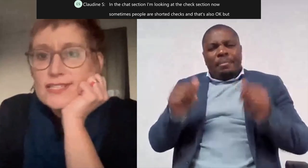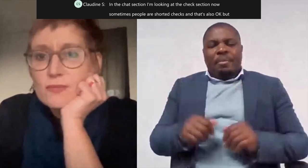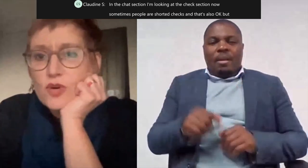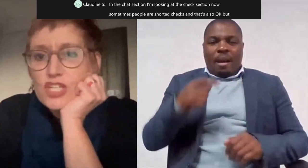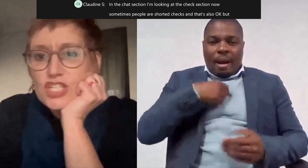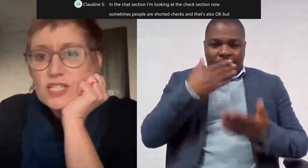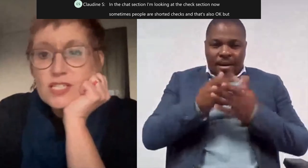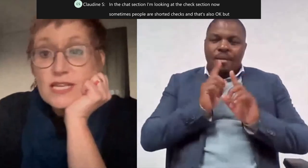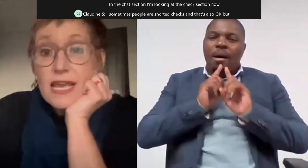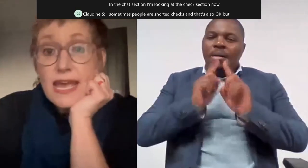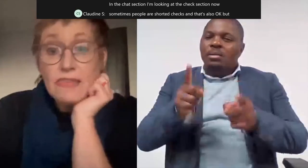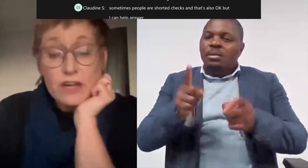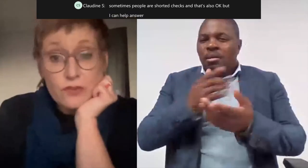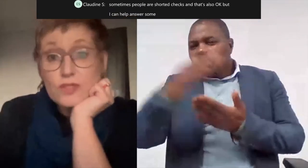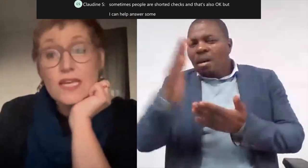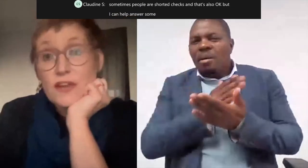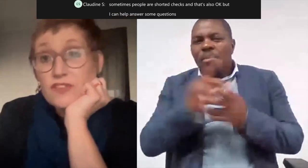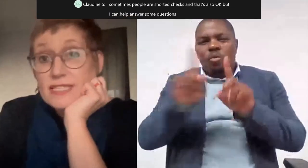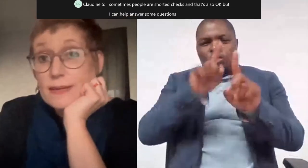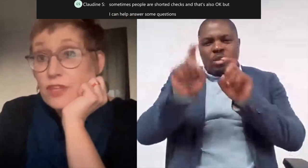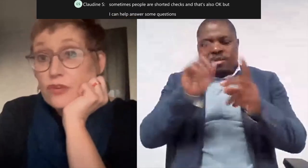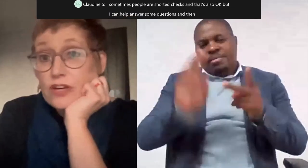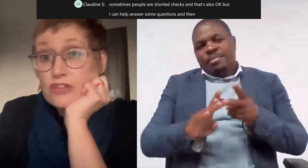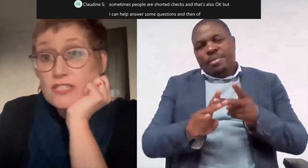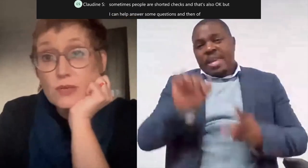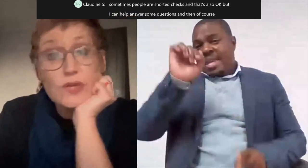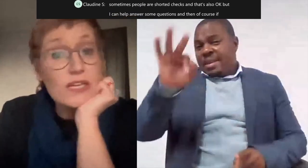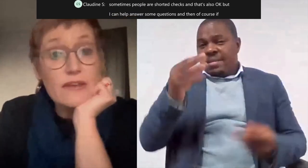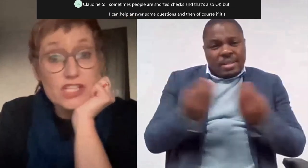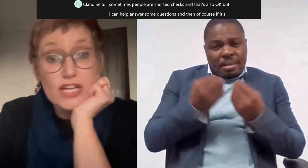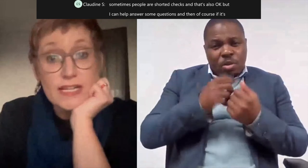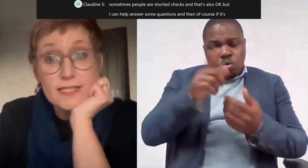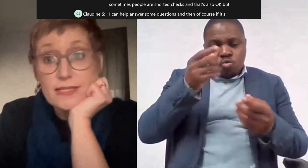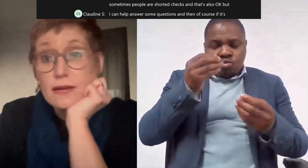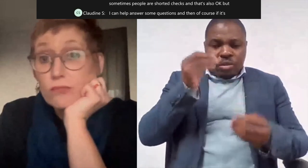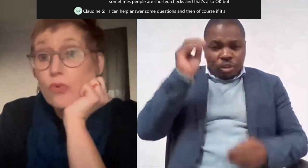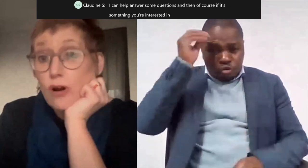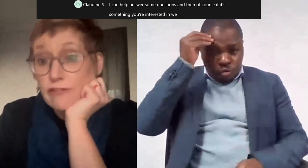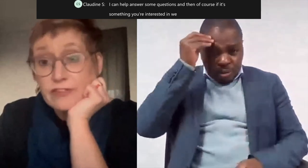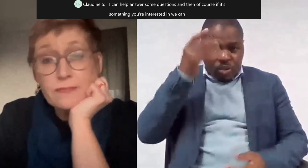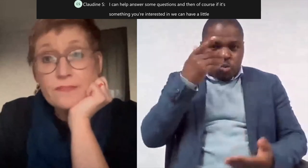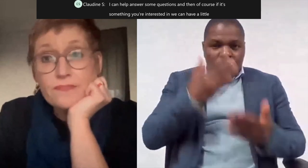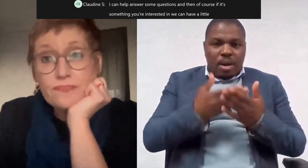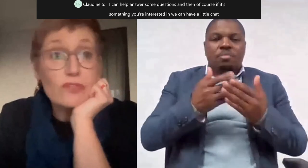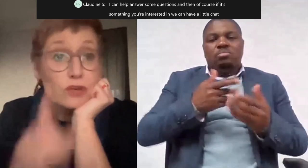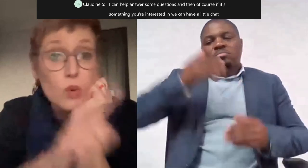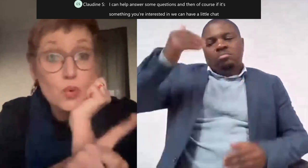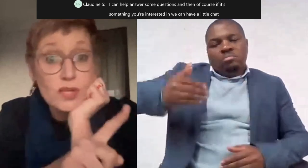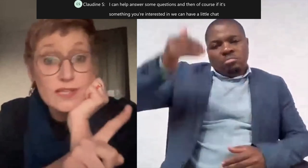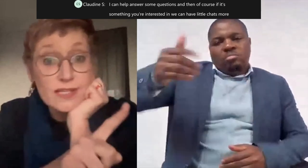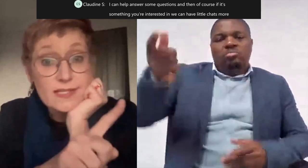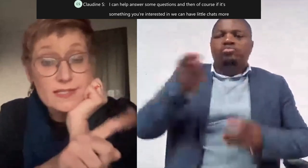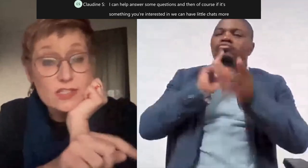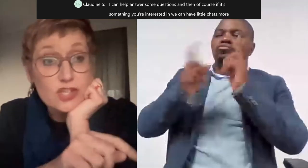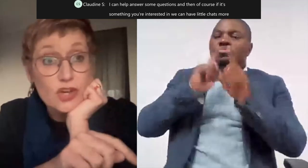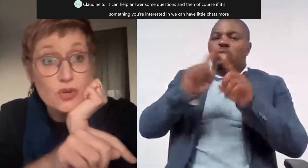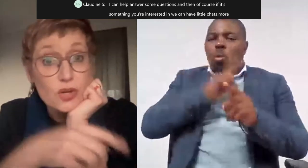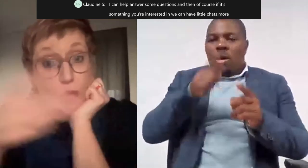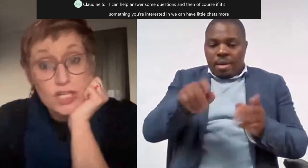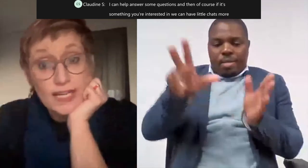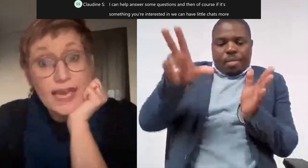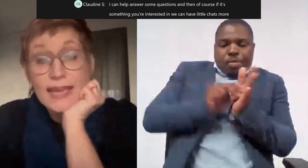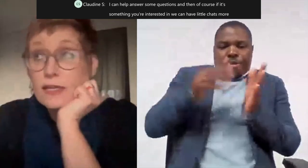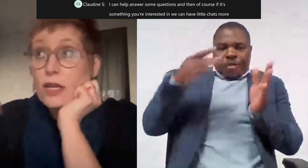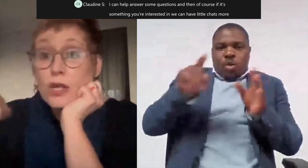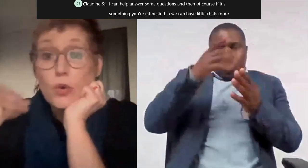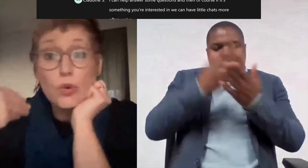can help answer some questions. And then, of course, if it's something you're interested in, we can have little chats more often. We've recorded this, so you